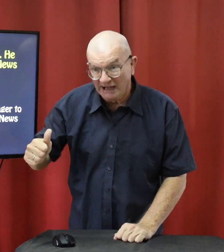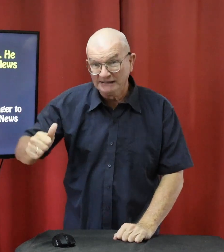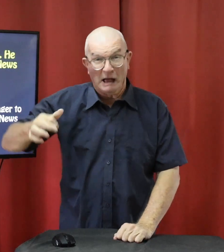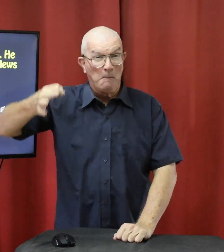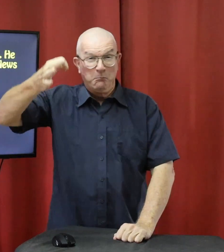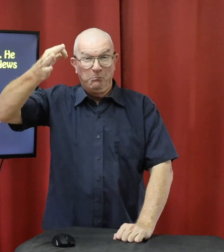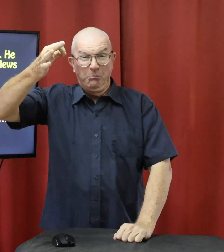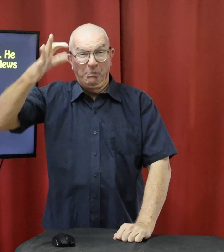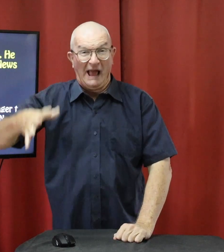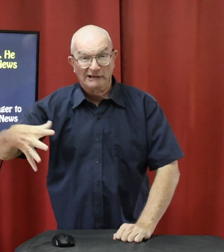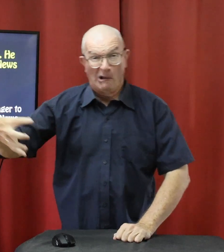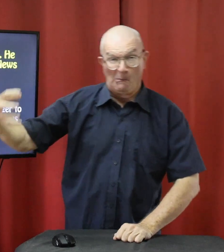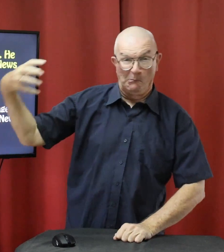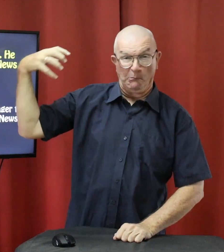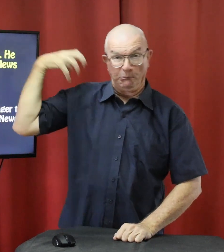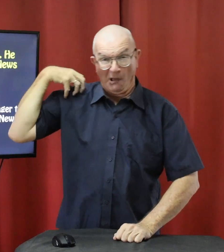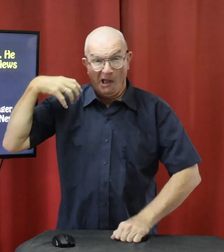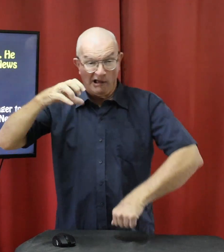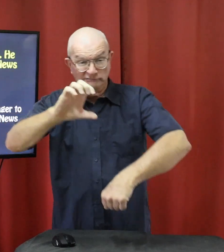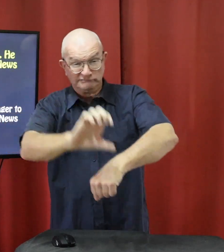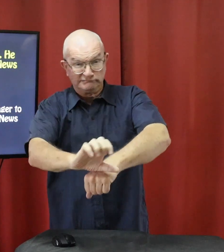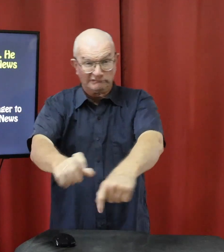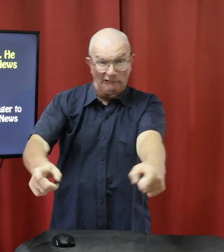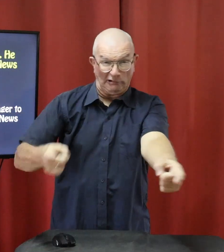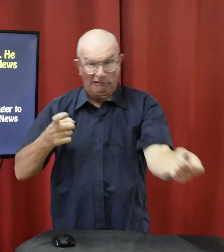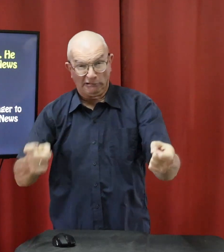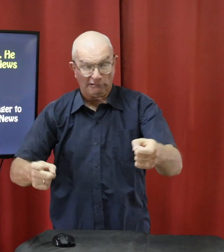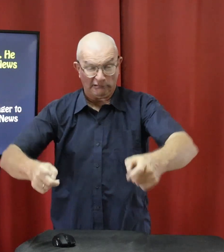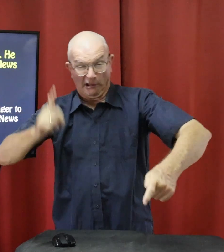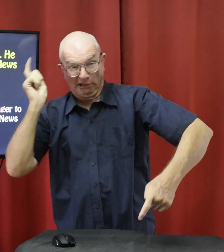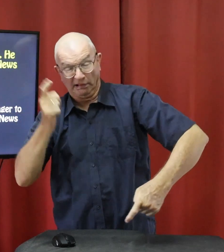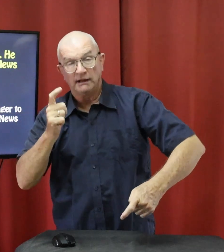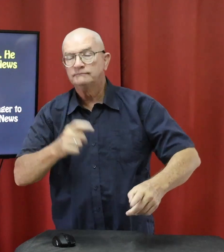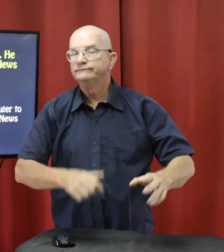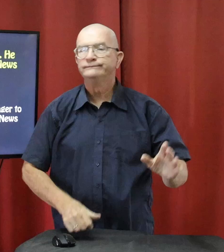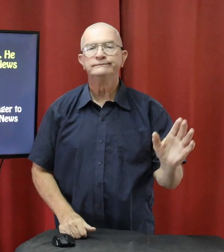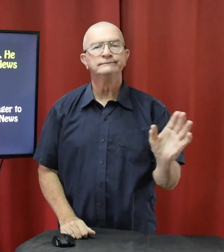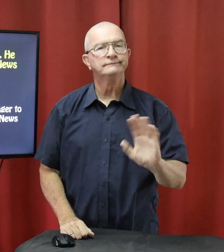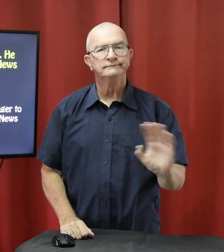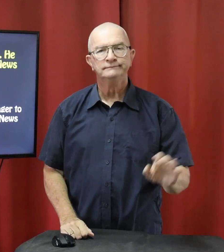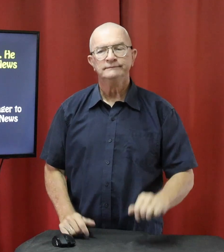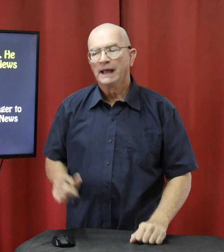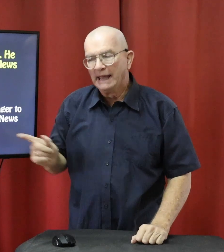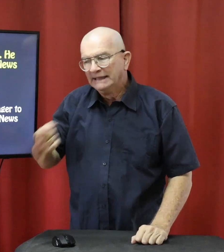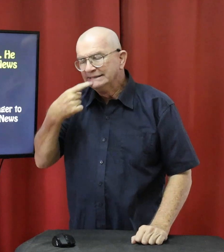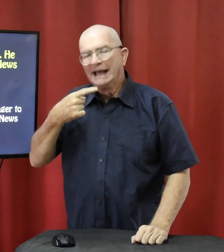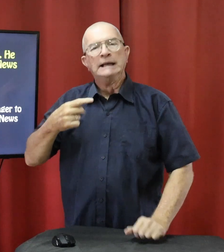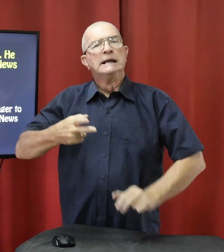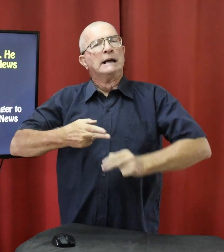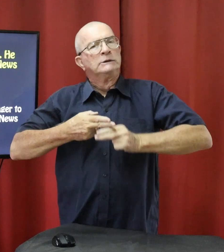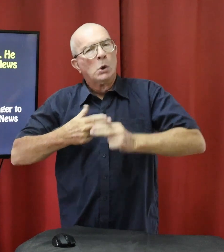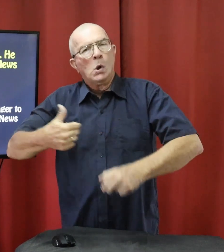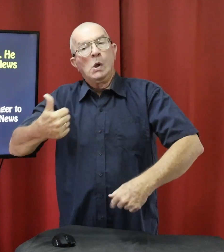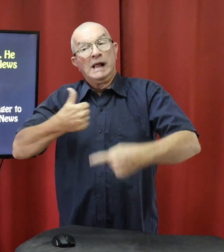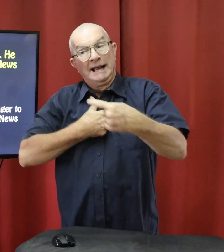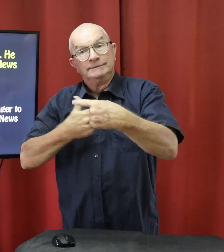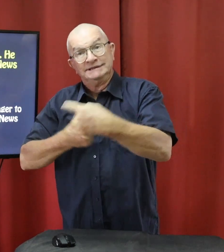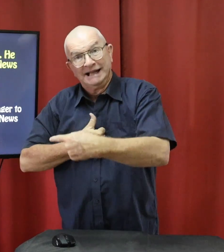himself as the pastor, the boss in the church, and controlling everything. No. He said, and